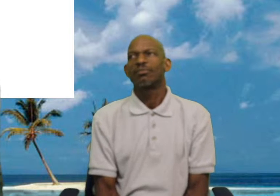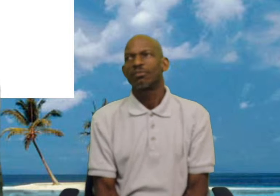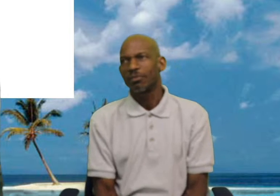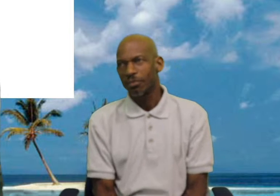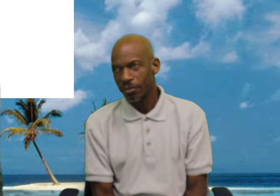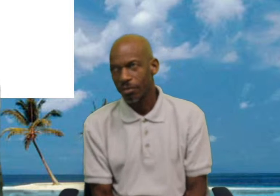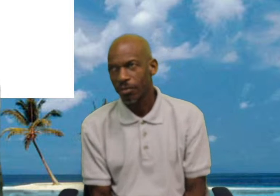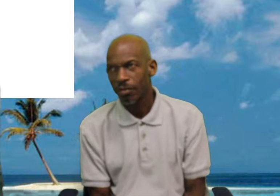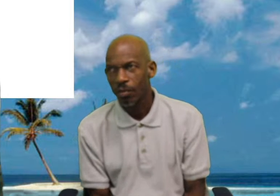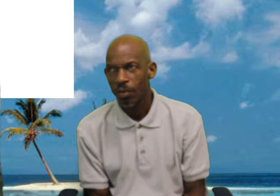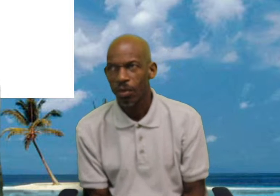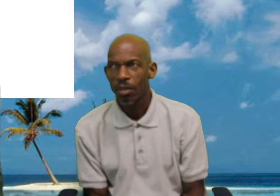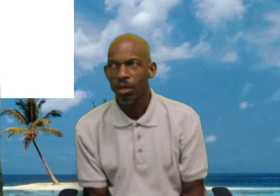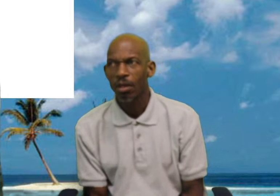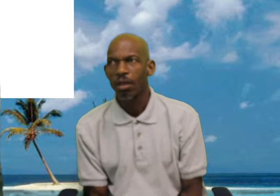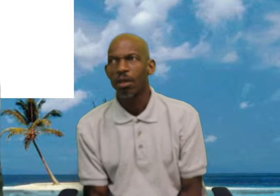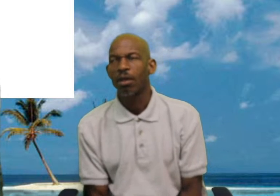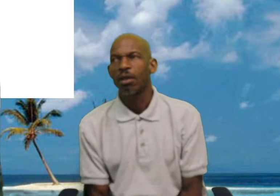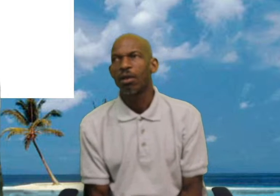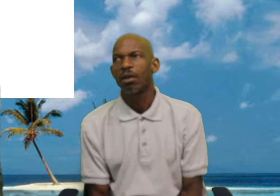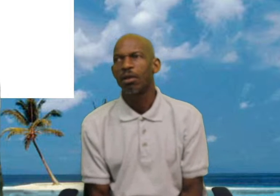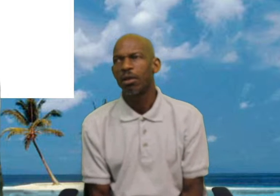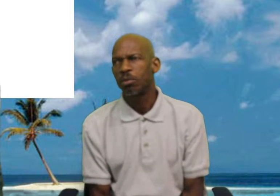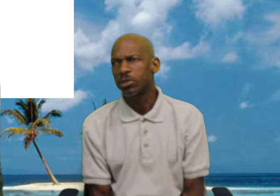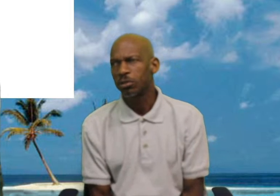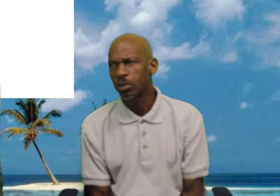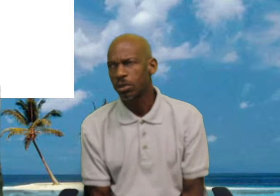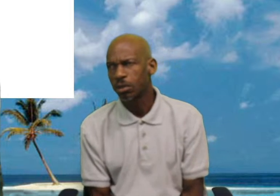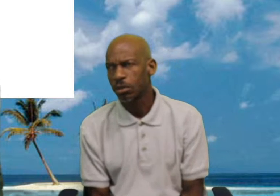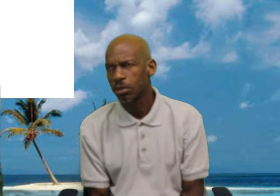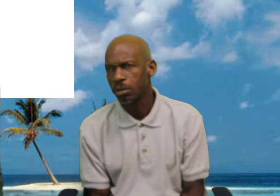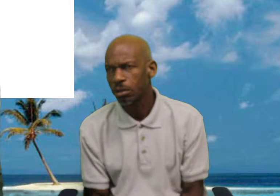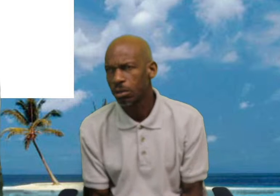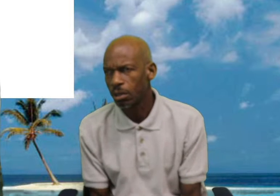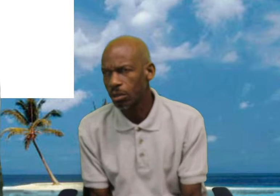And we're looking at the sentence now.